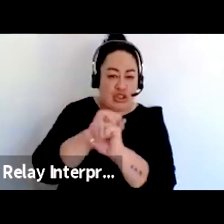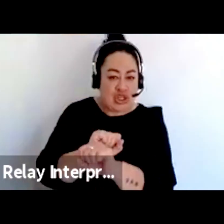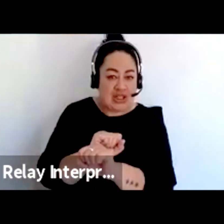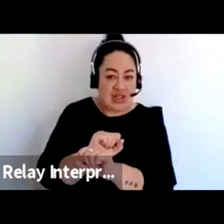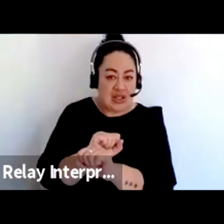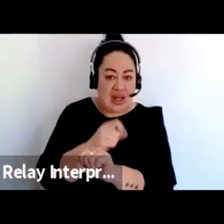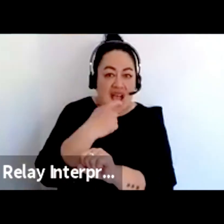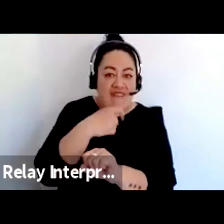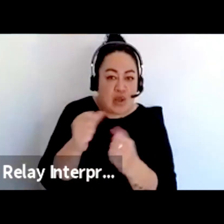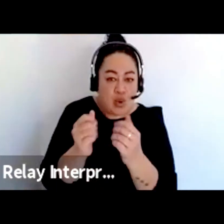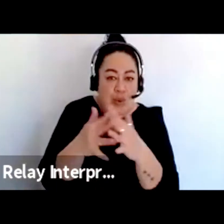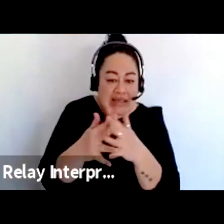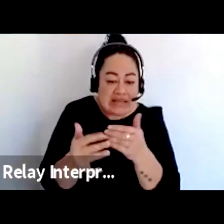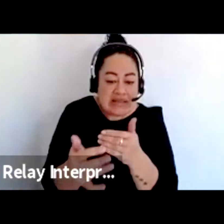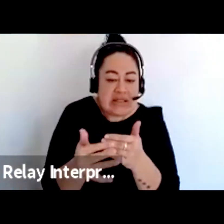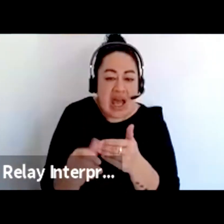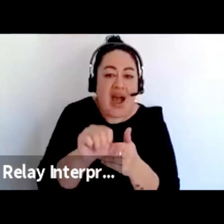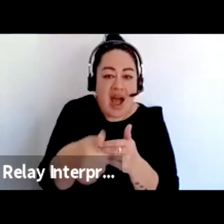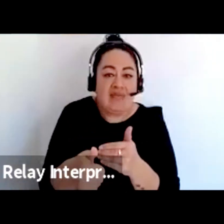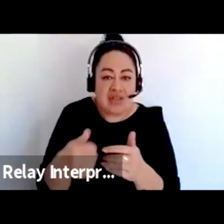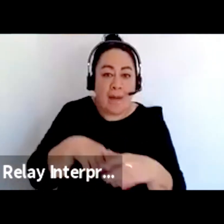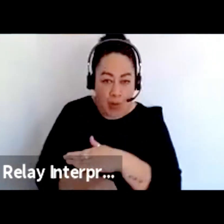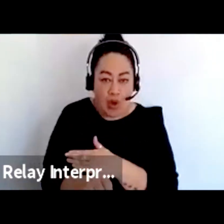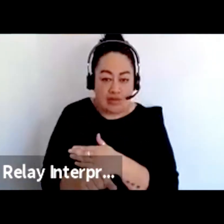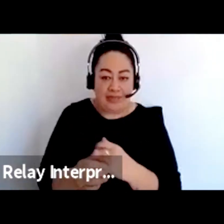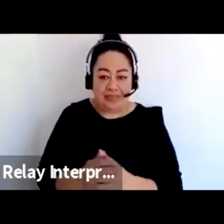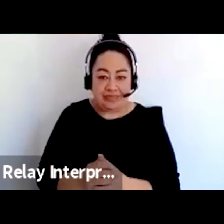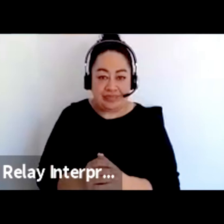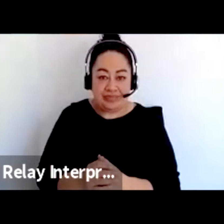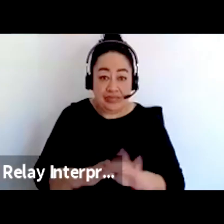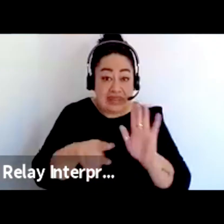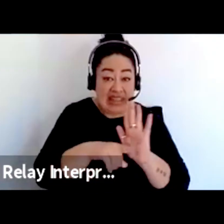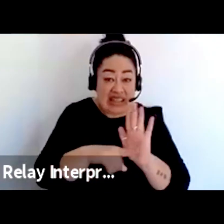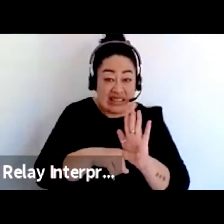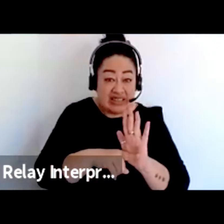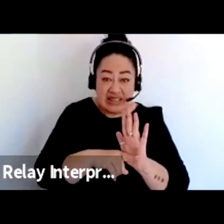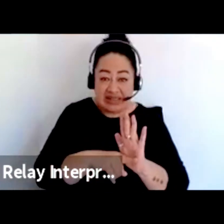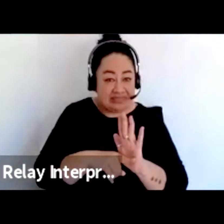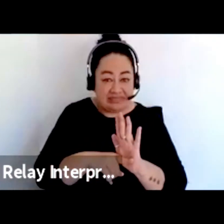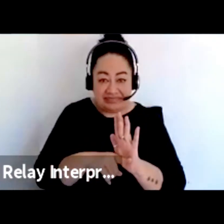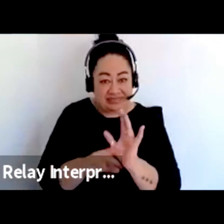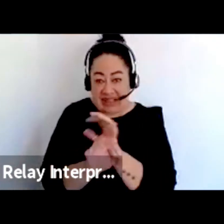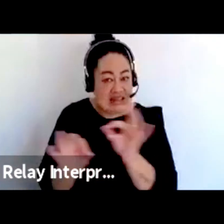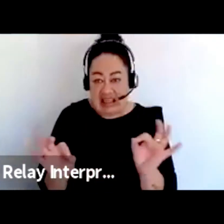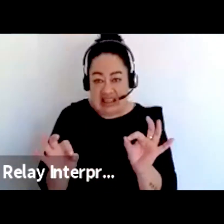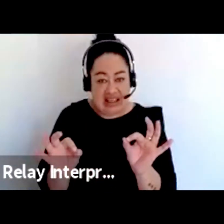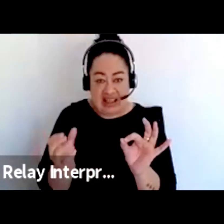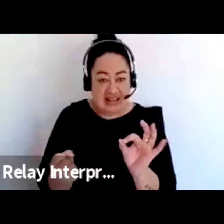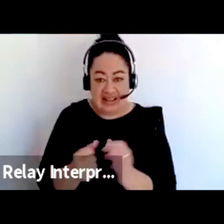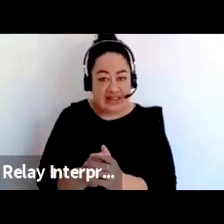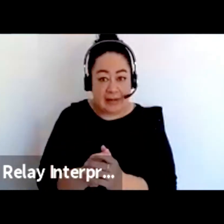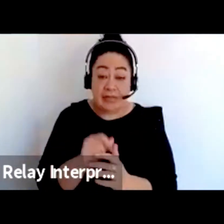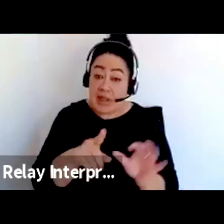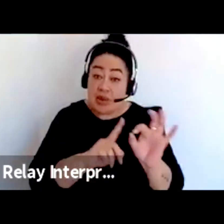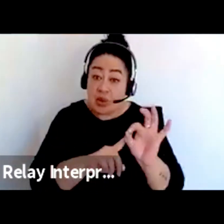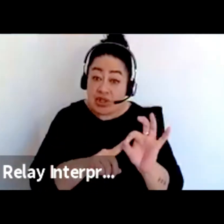born. But in terms of any bad things, no. That was the question, eh? Does it affect